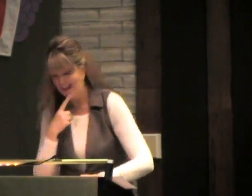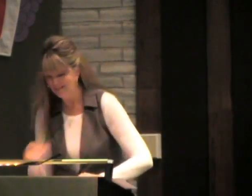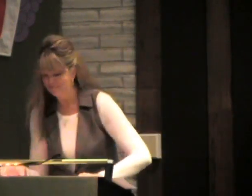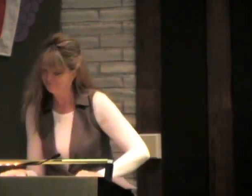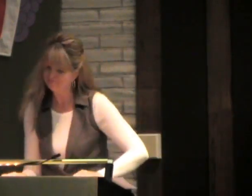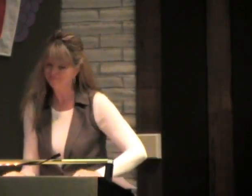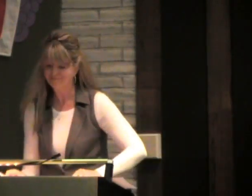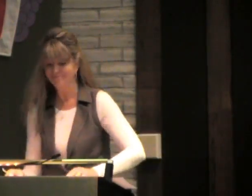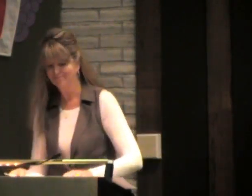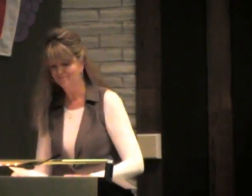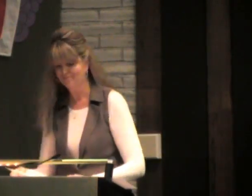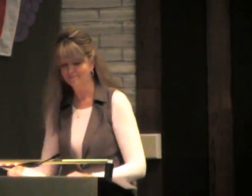Then Paul says,